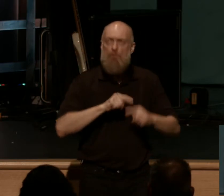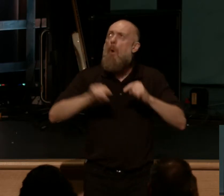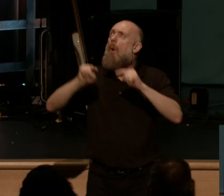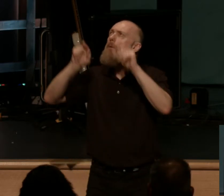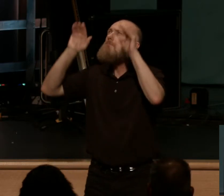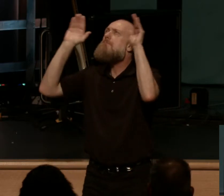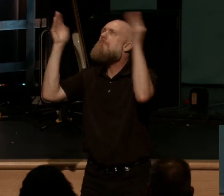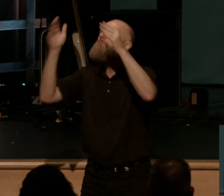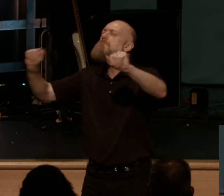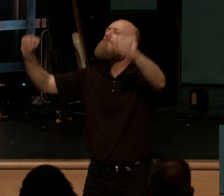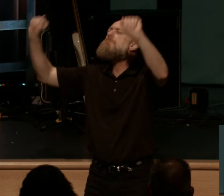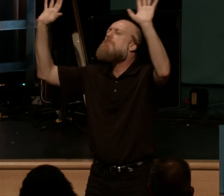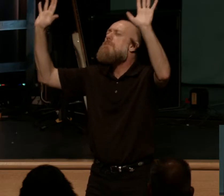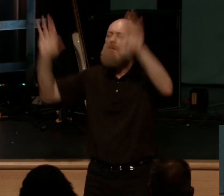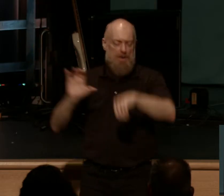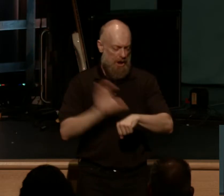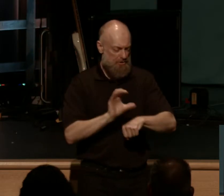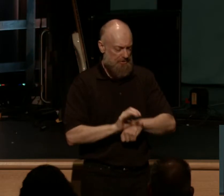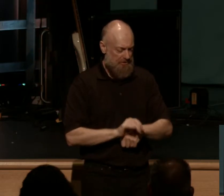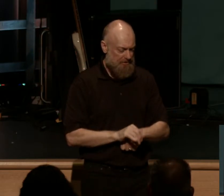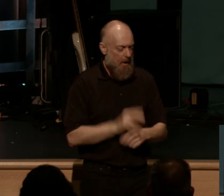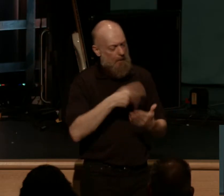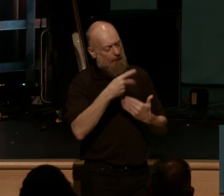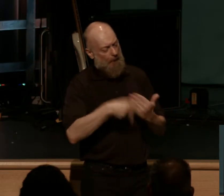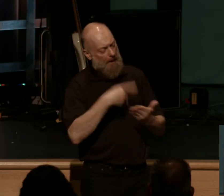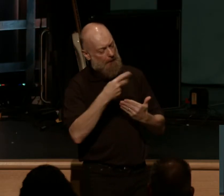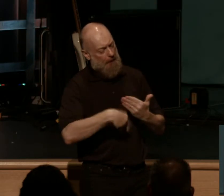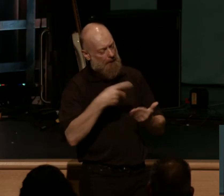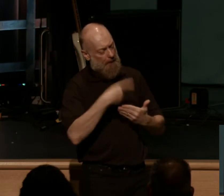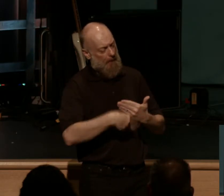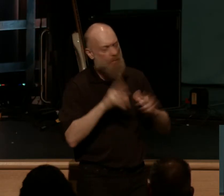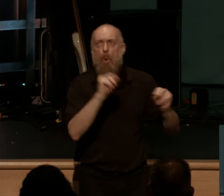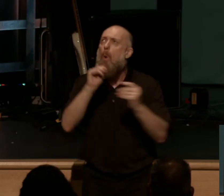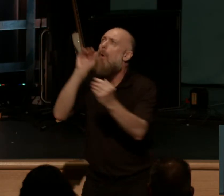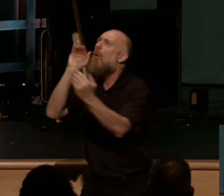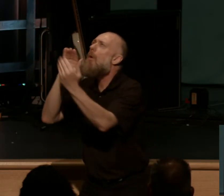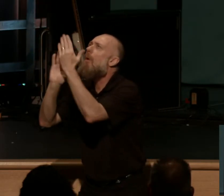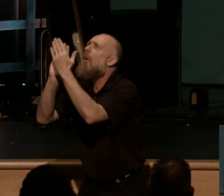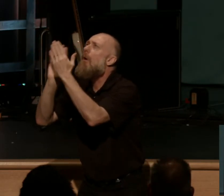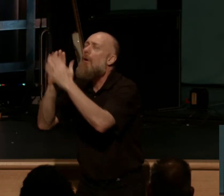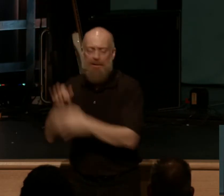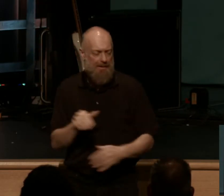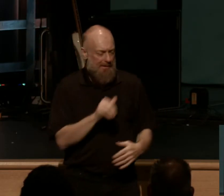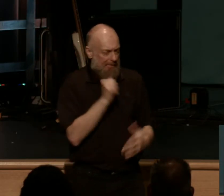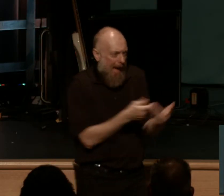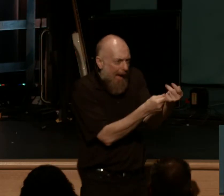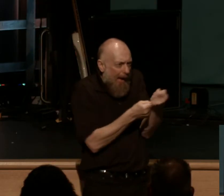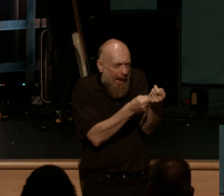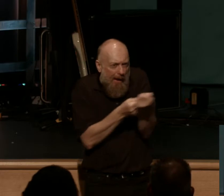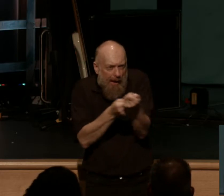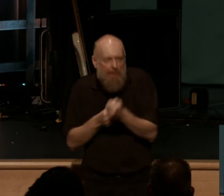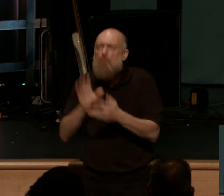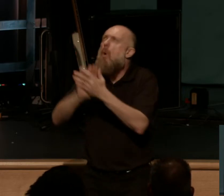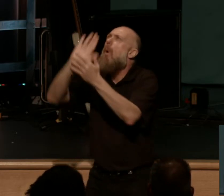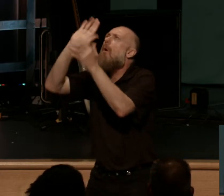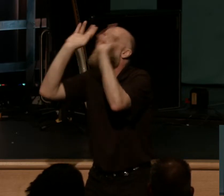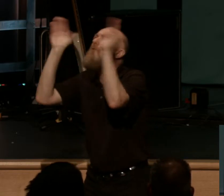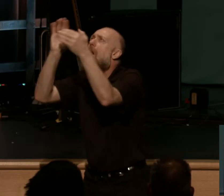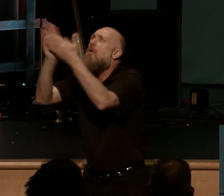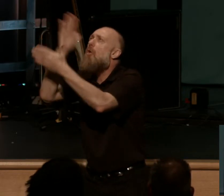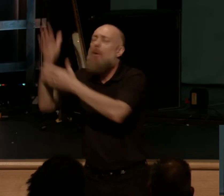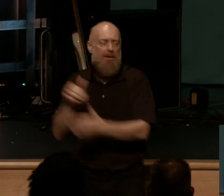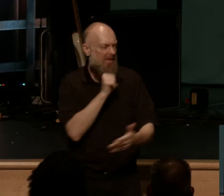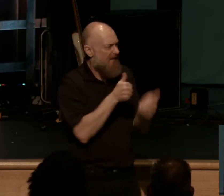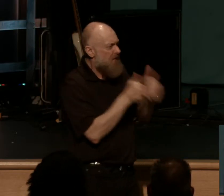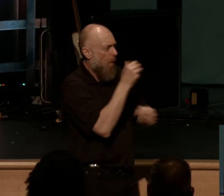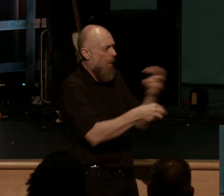that is surrendered. A church not just of programs, but filled with God's presence. A church not of gimmicks, but of God's glory. A church not conforming to the